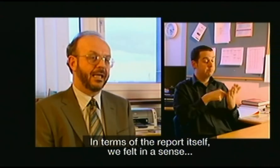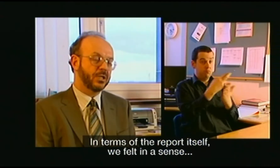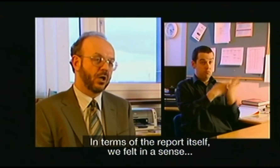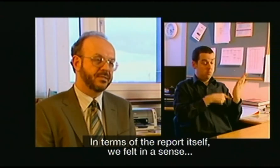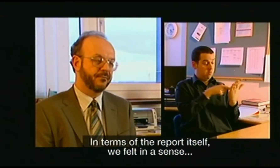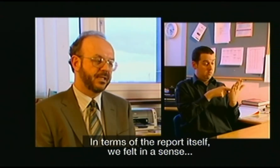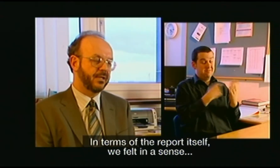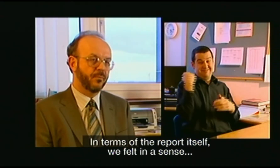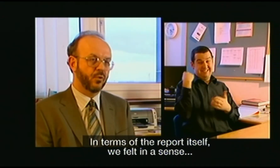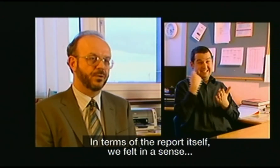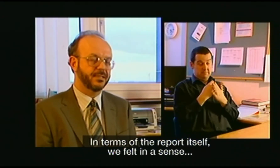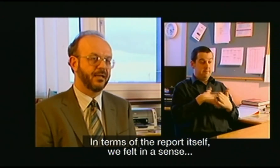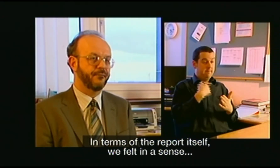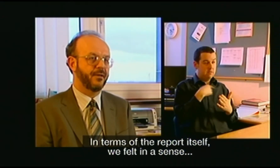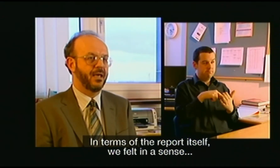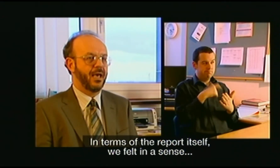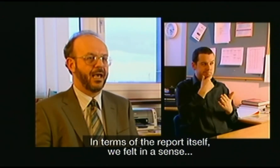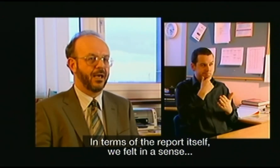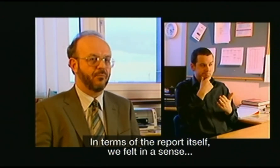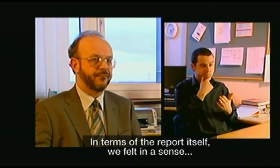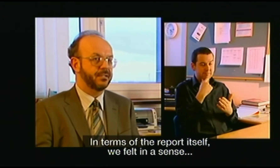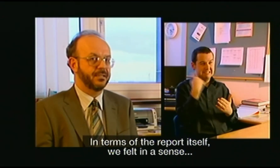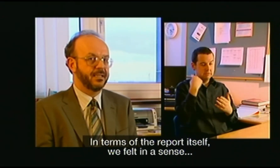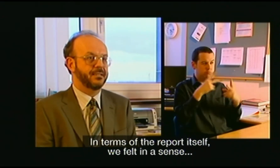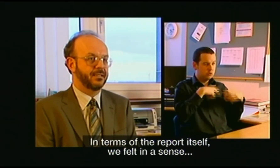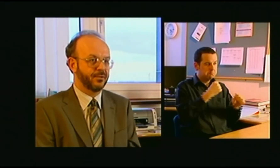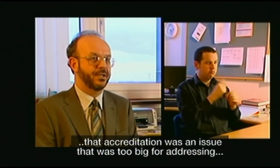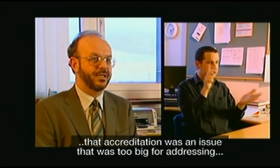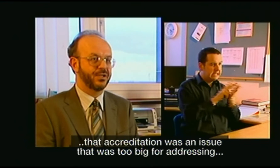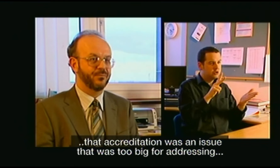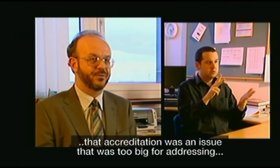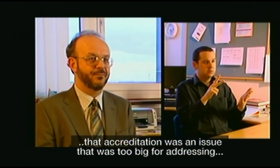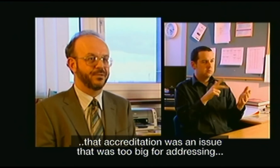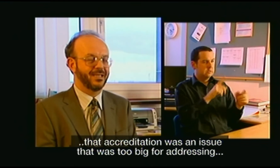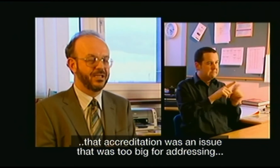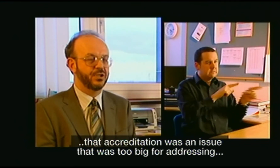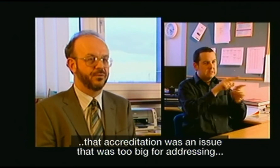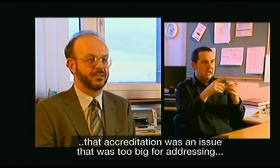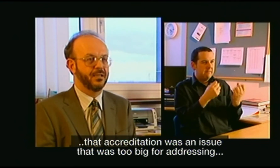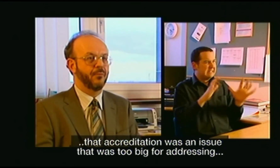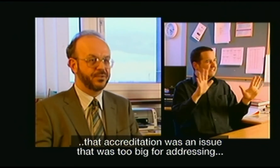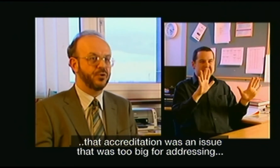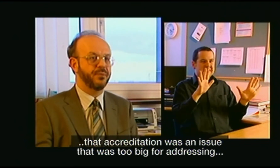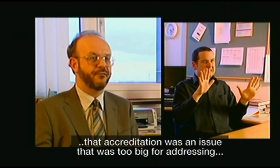In terms of the report itself, we felt in a sense that accreditation was an issue that was too big